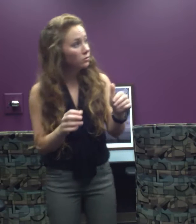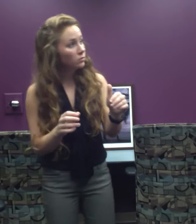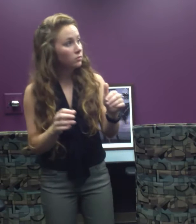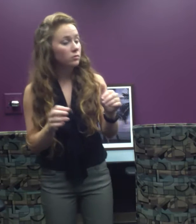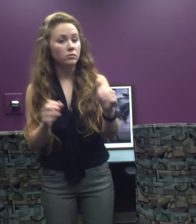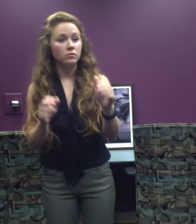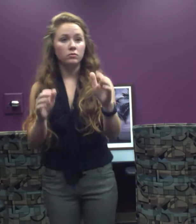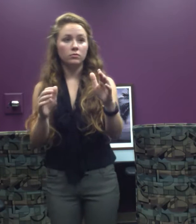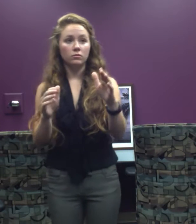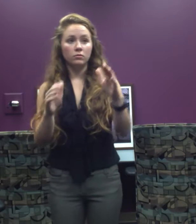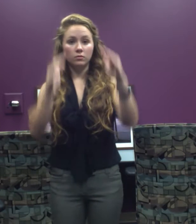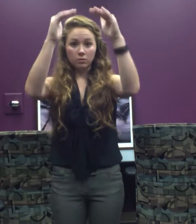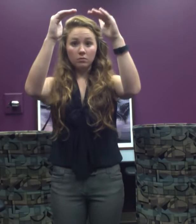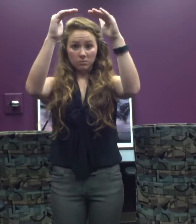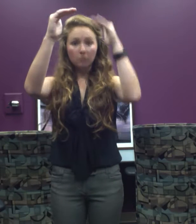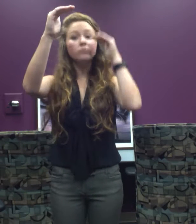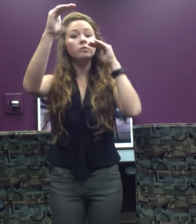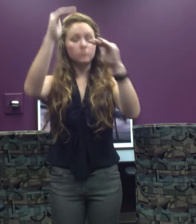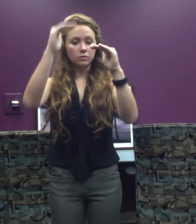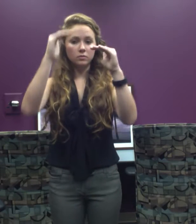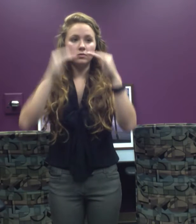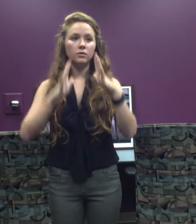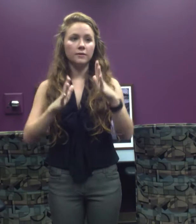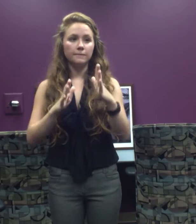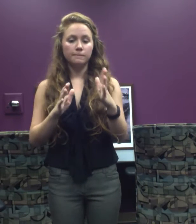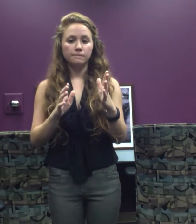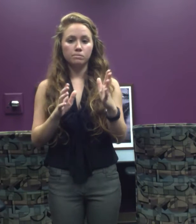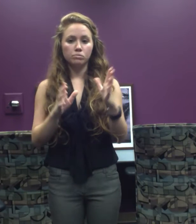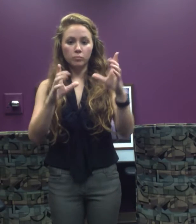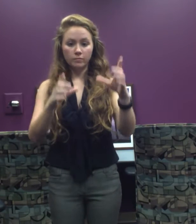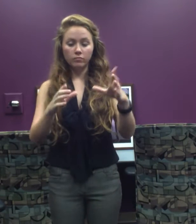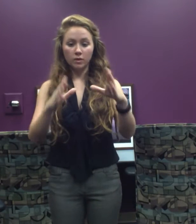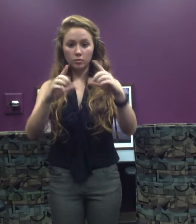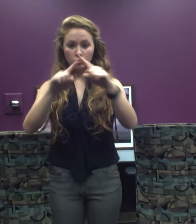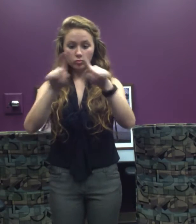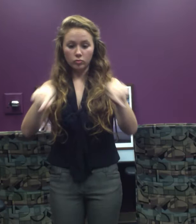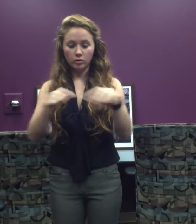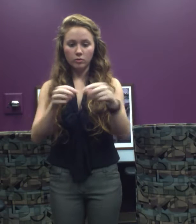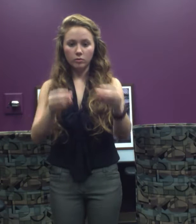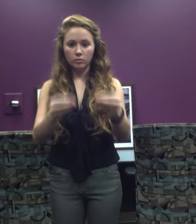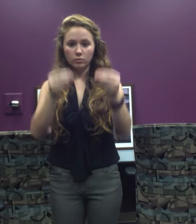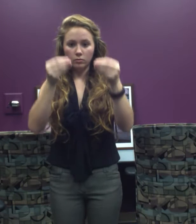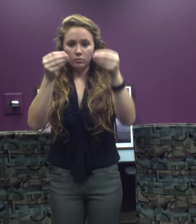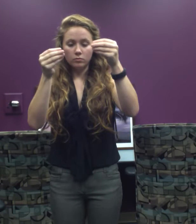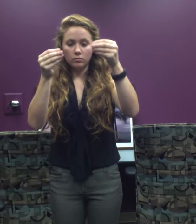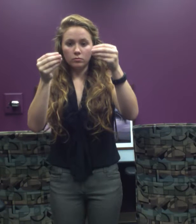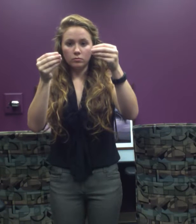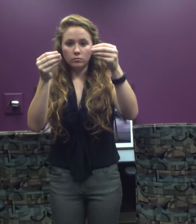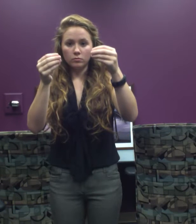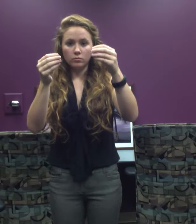cube. I want you to take your triangle, lay it down on the left side of your paper,